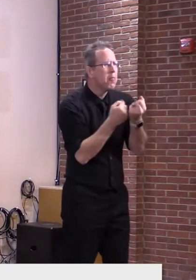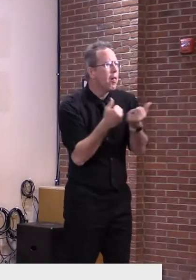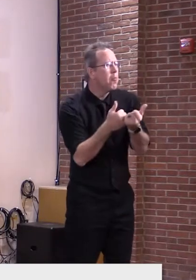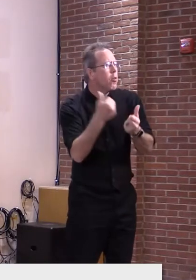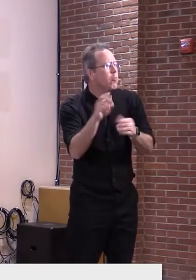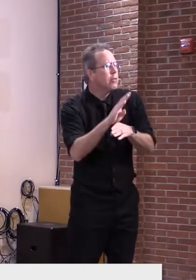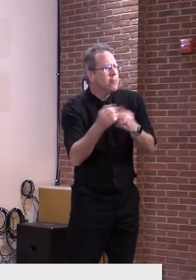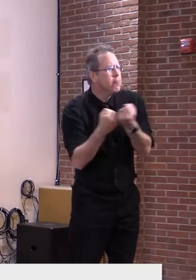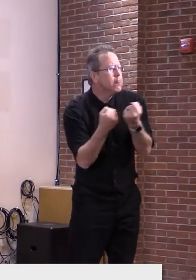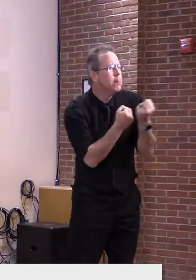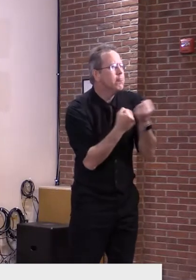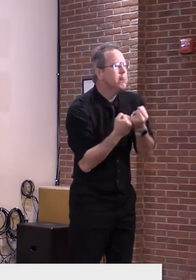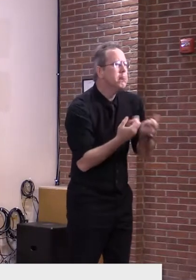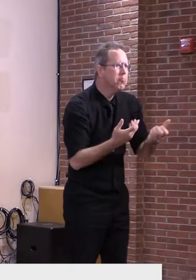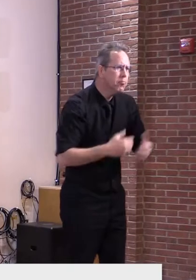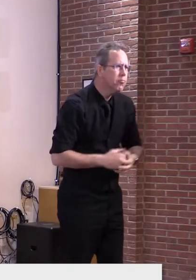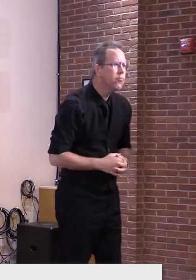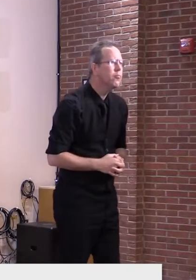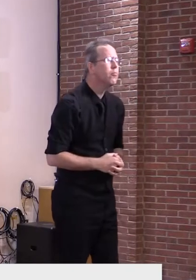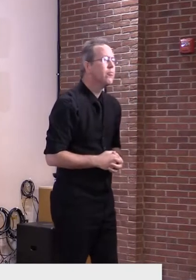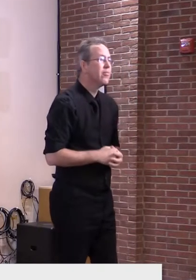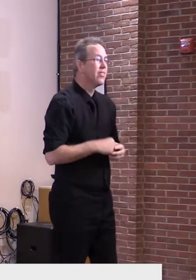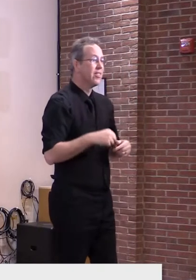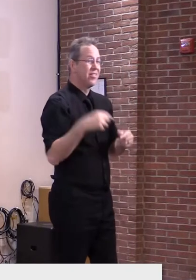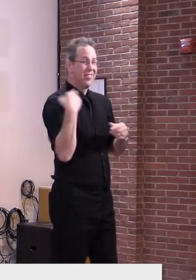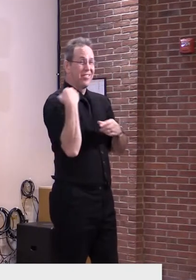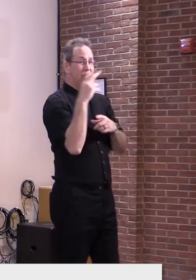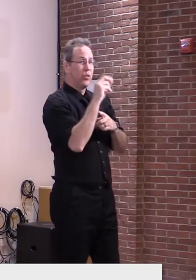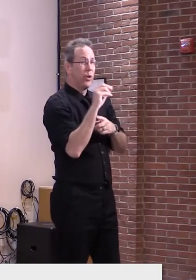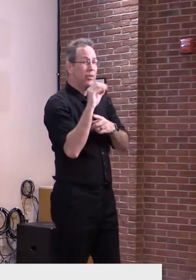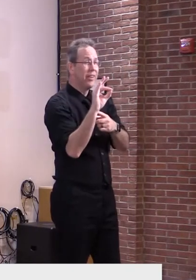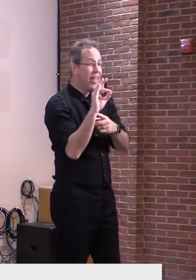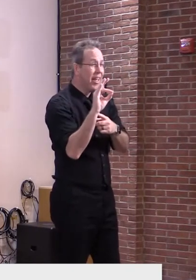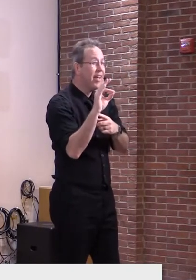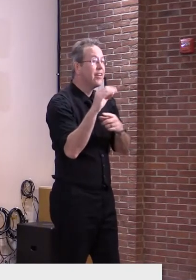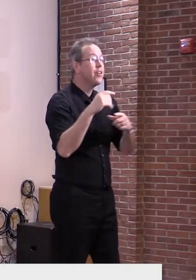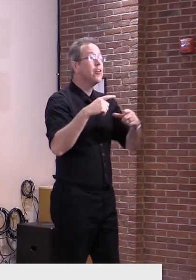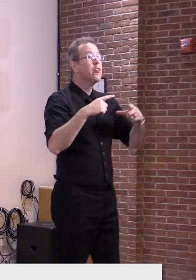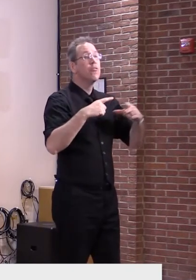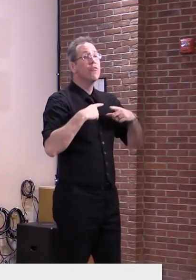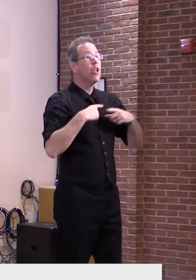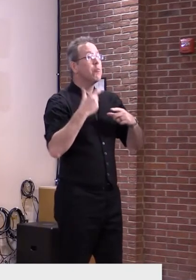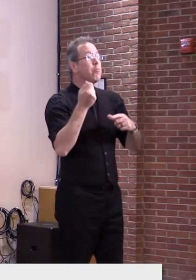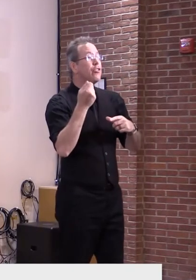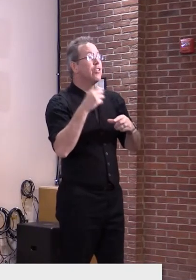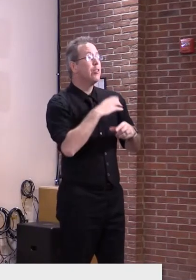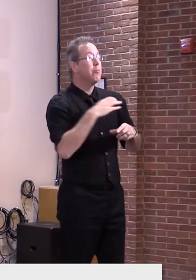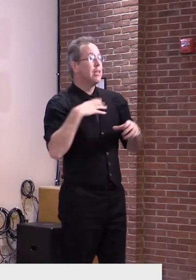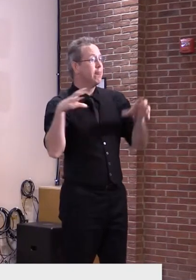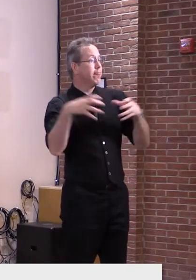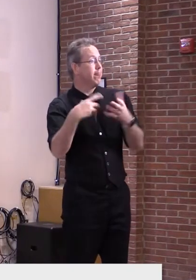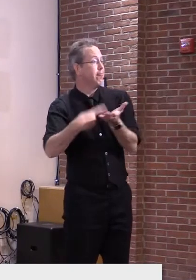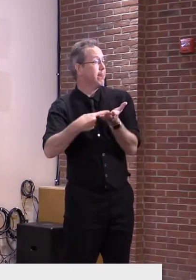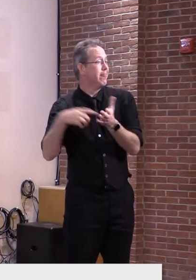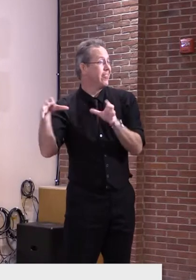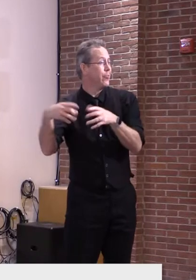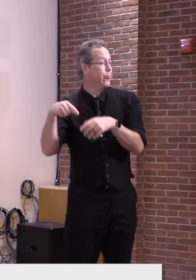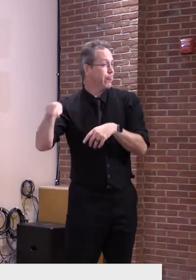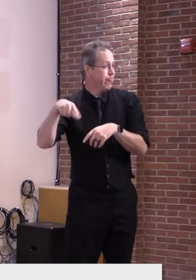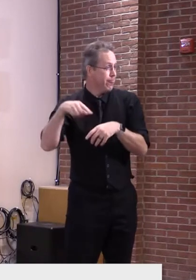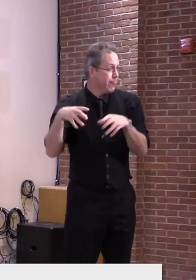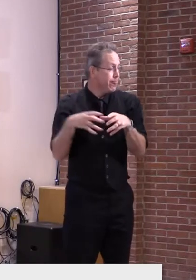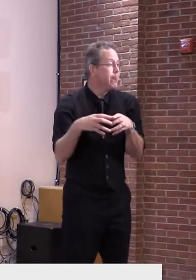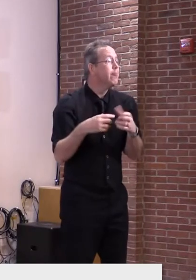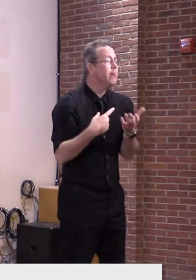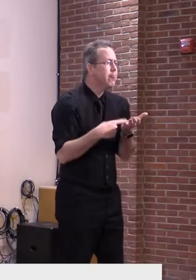Pension Commission. I was on that. I was appointed by Speaker Smith and President Pro Tem Shumlin. I was their